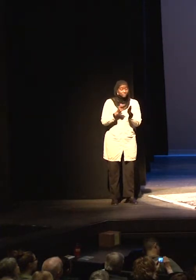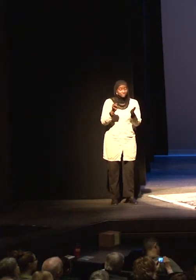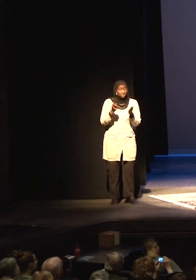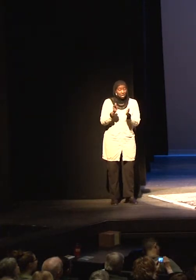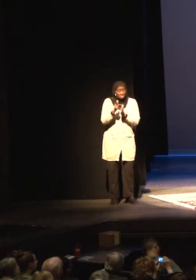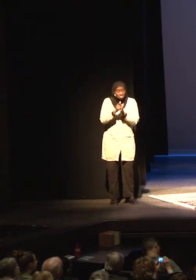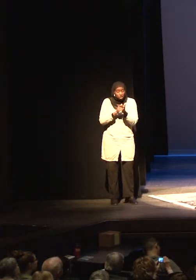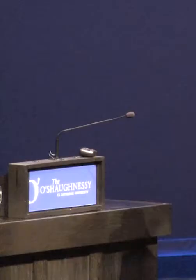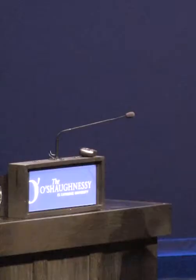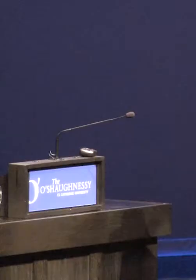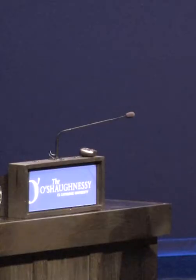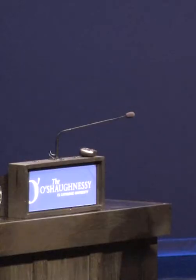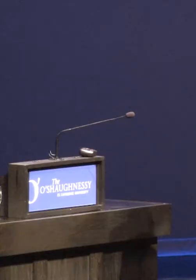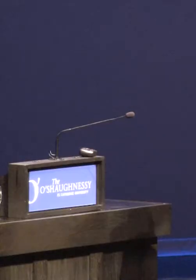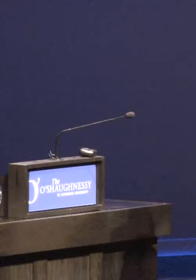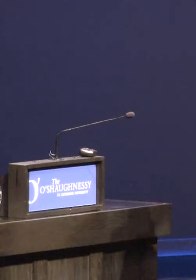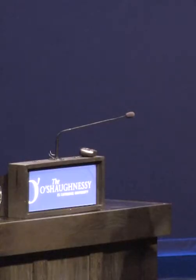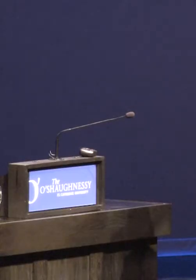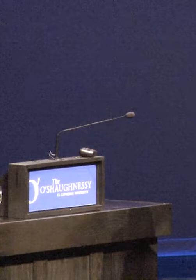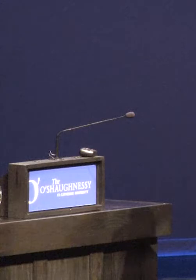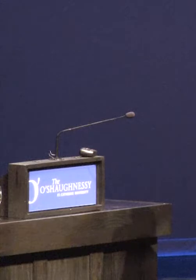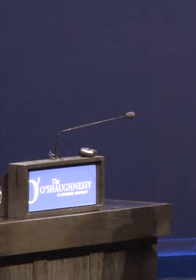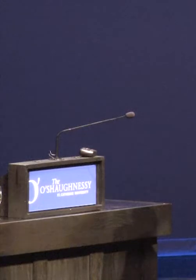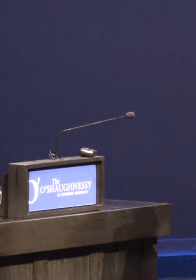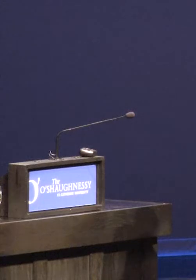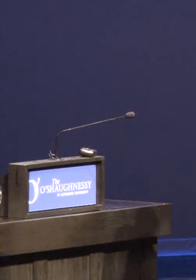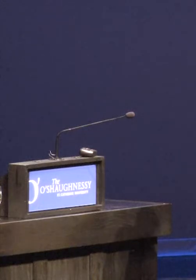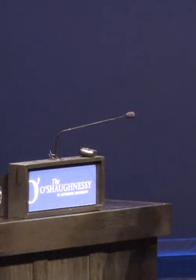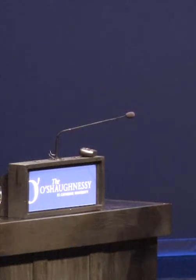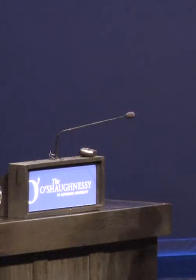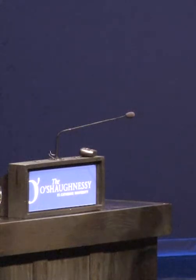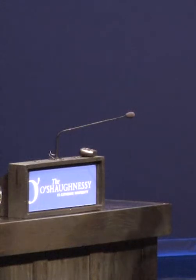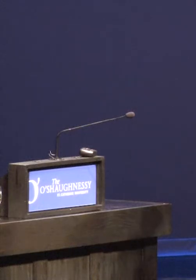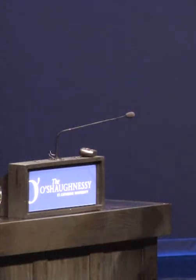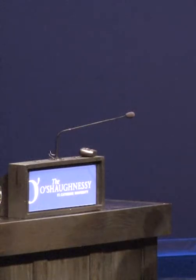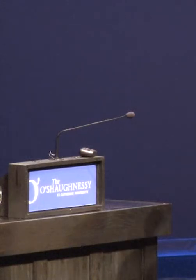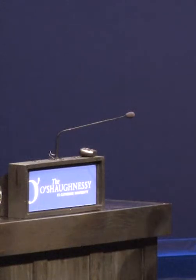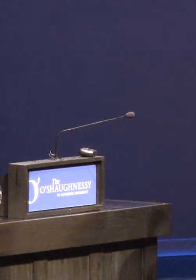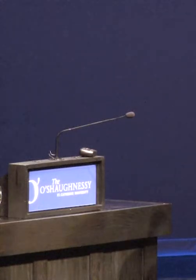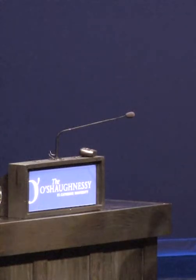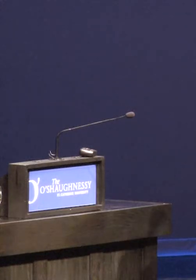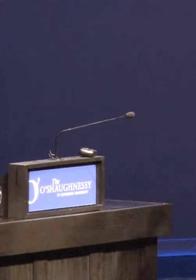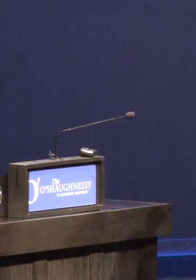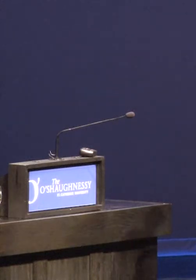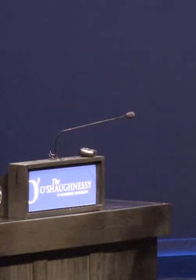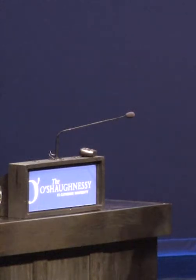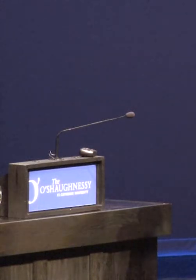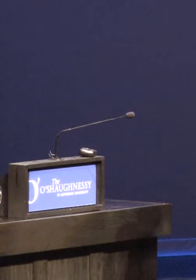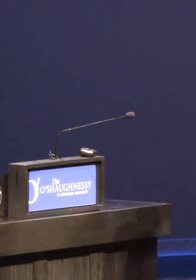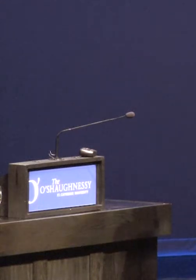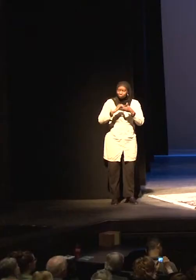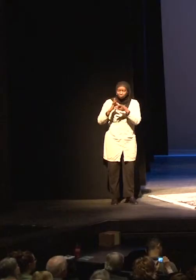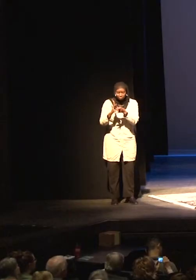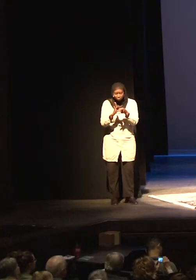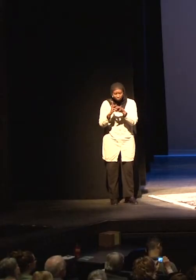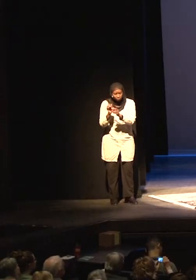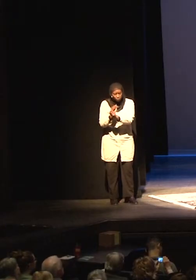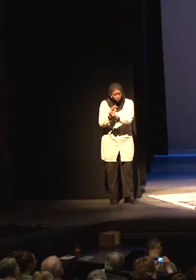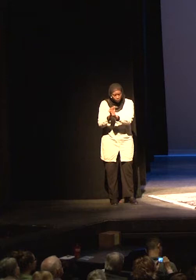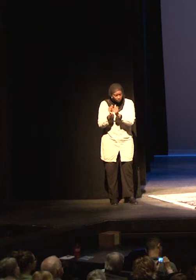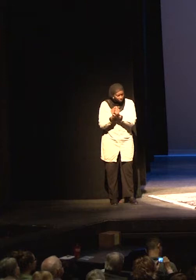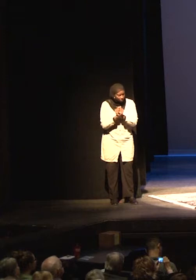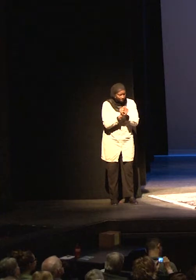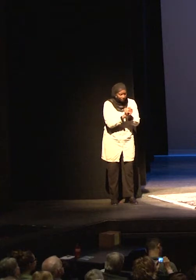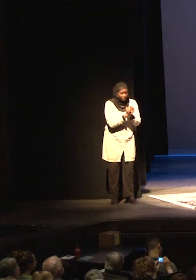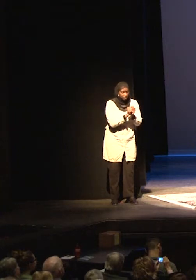about that. Come together, join hands, maybe 2 person, maybe 5 person, maybe 10 person, join